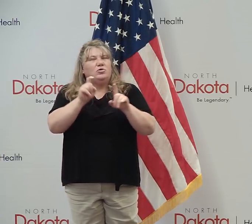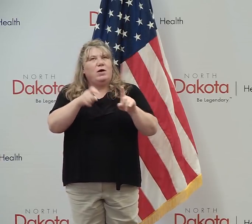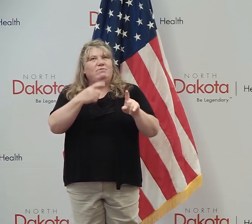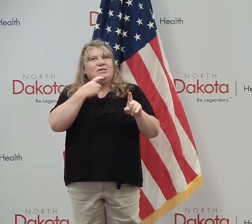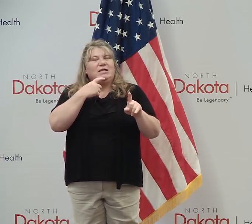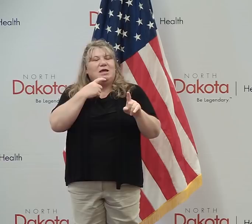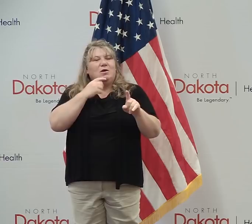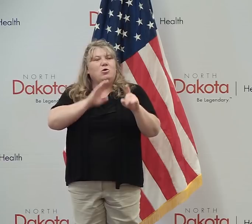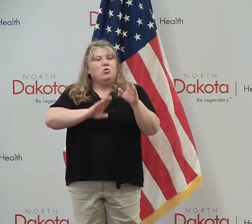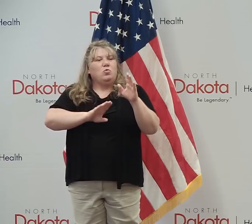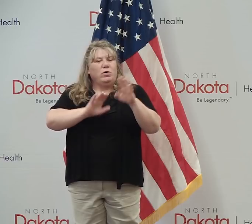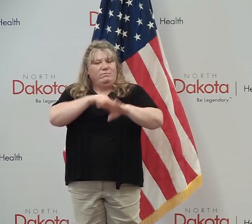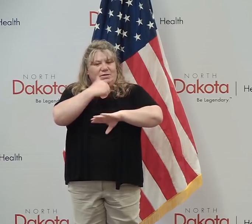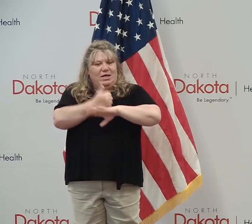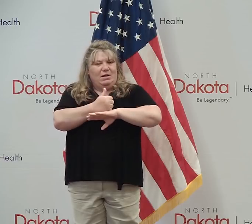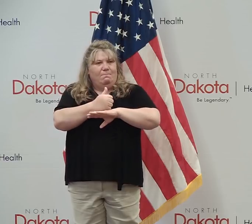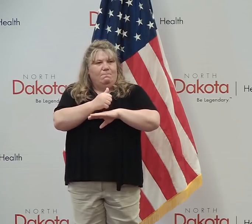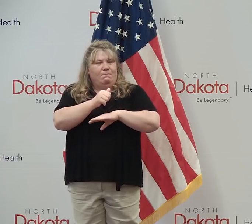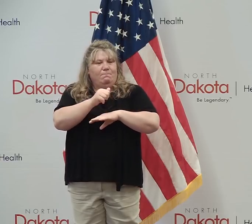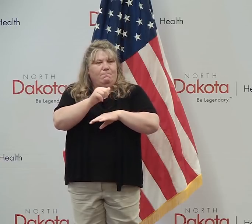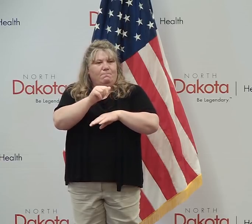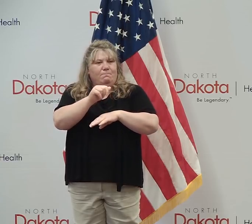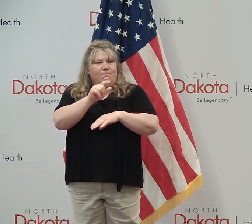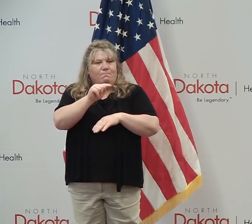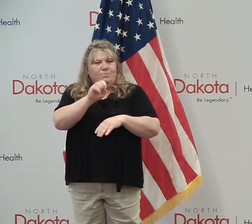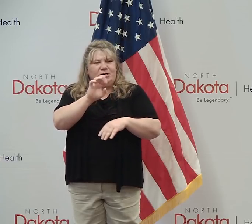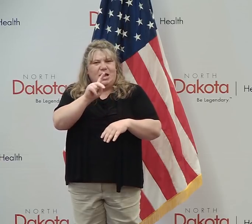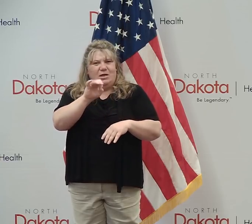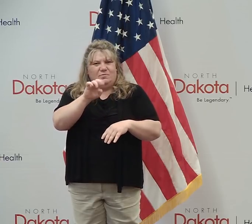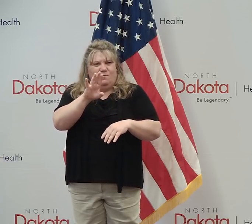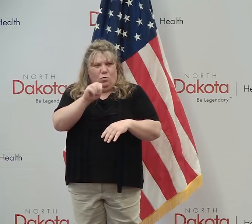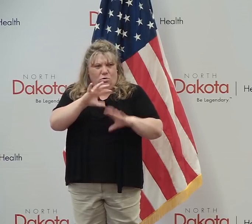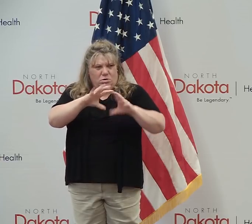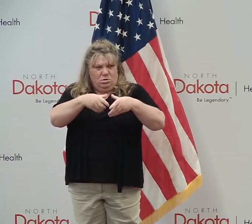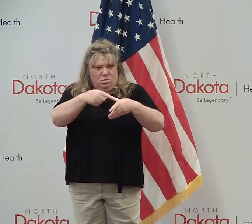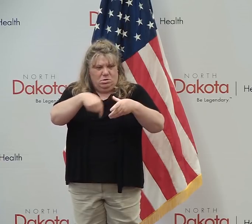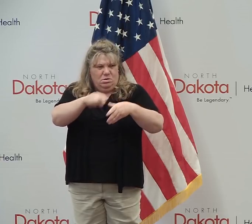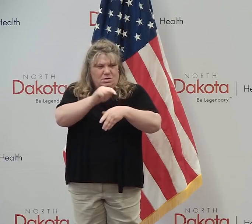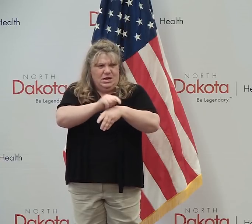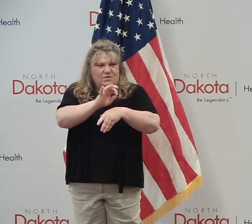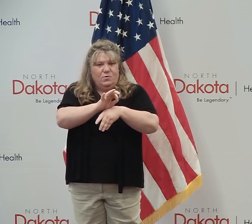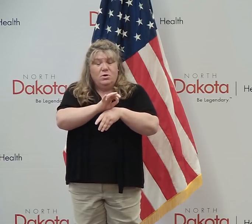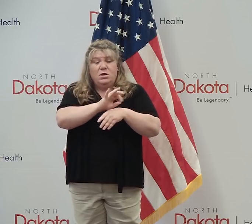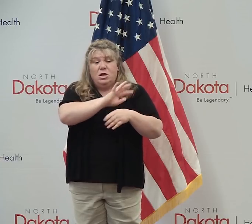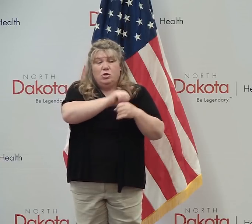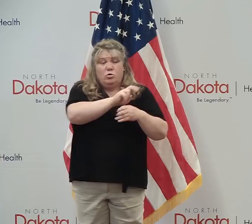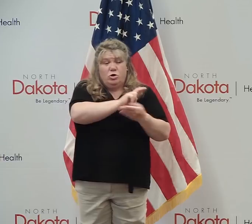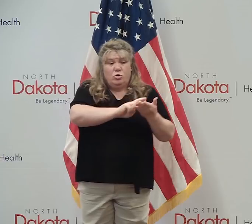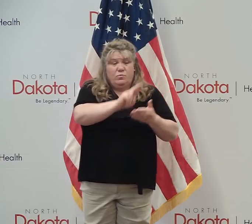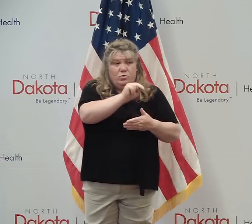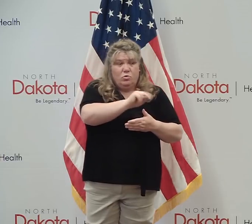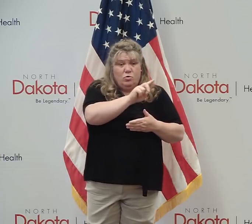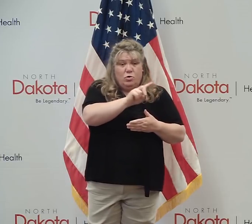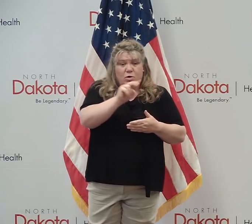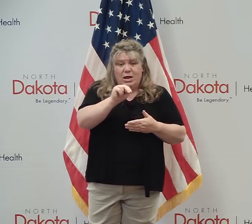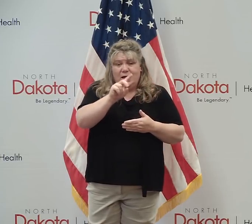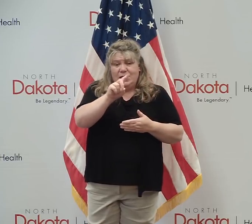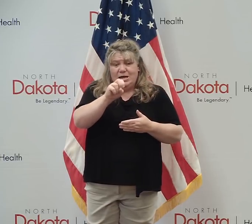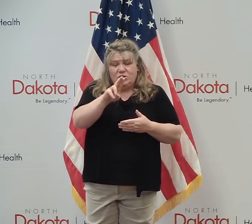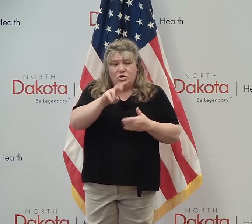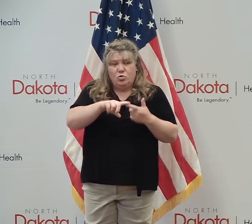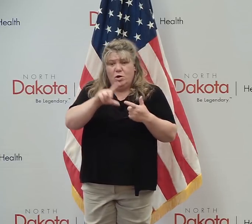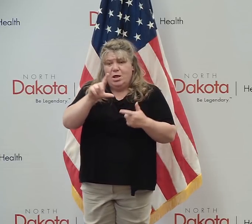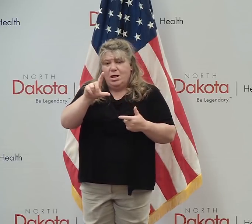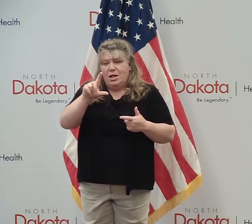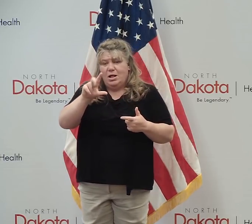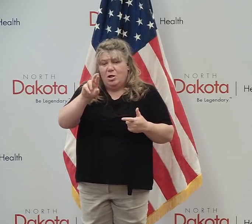built a task force. That task force originally included the University of North Dakota, North Dakota State University, Lake Region State,